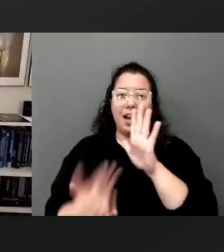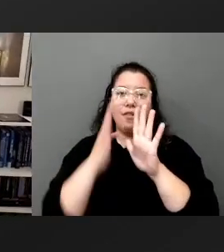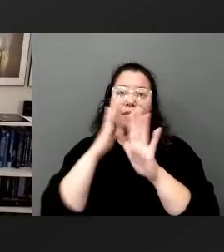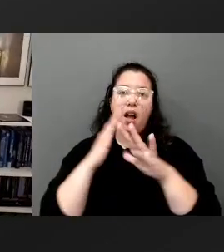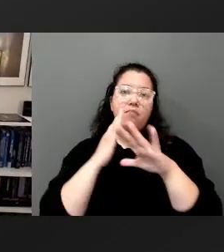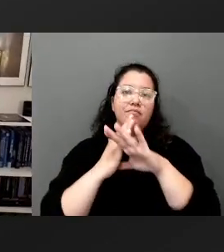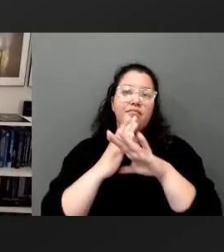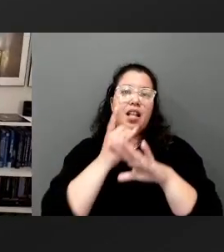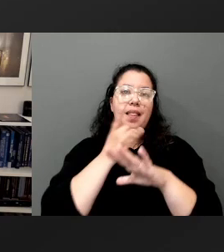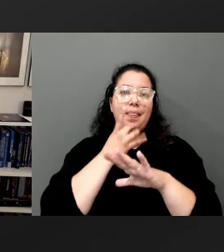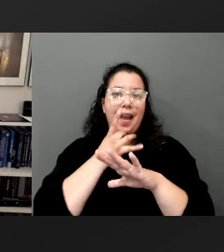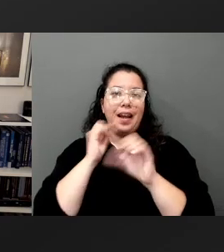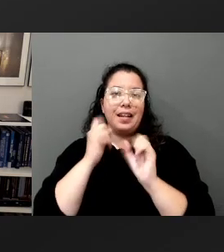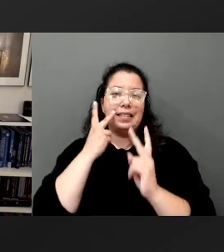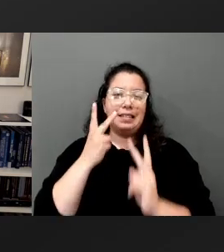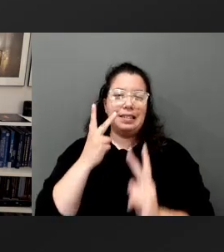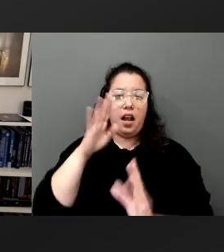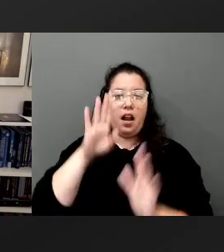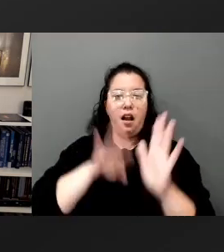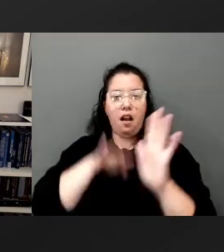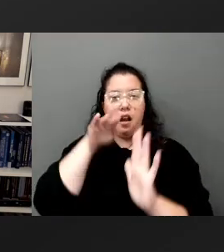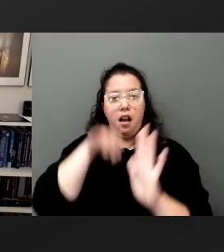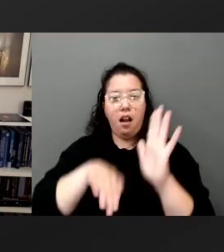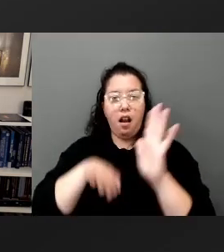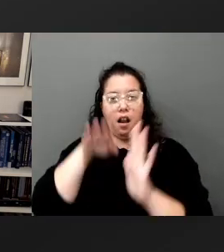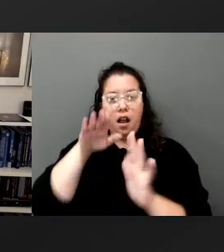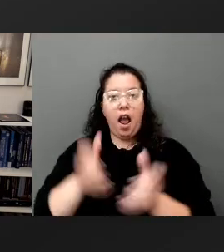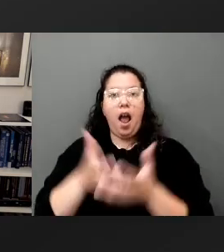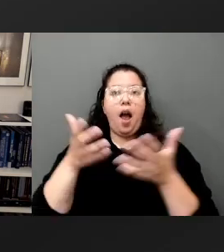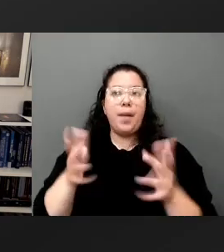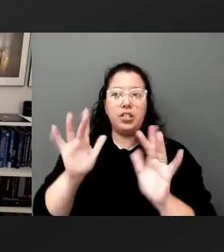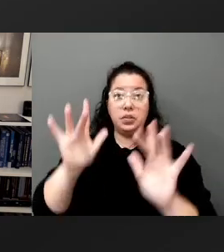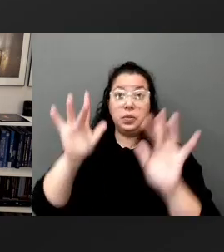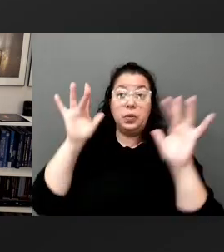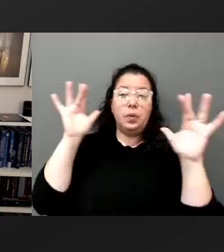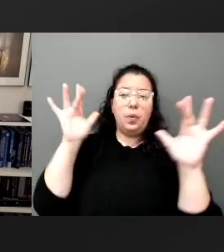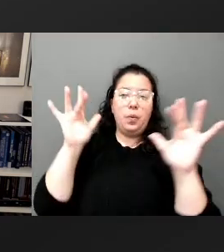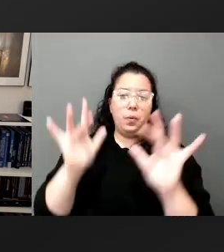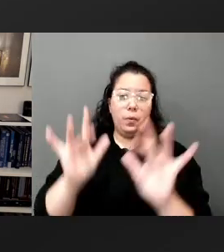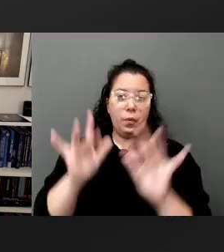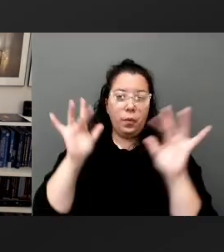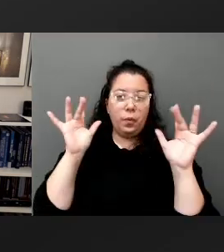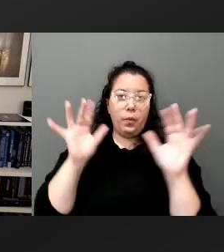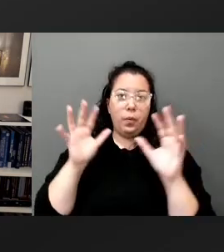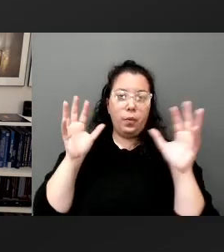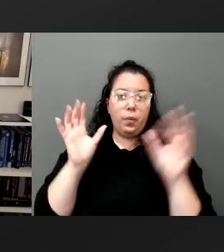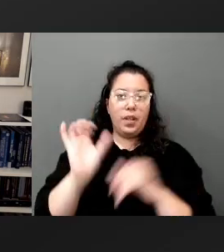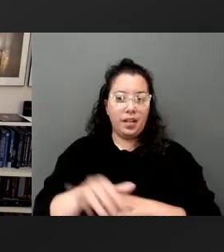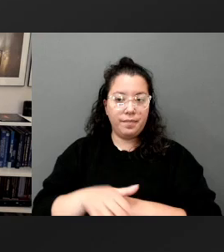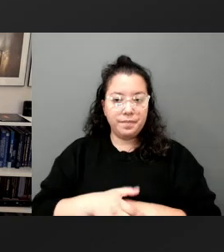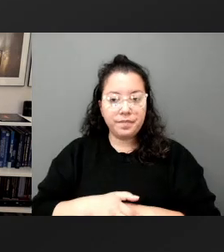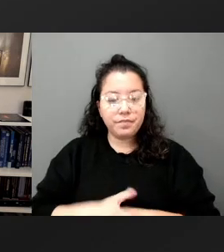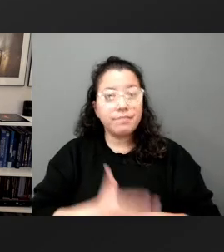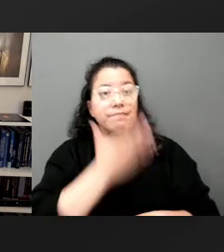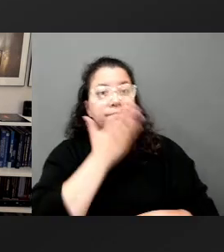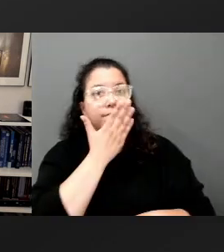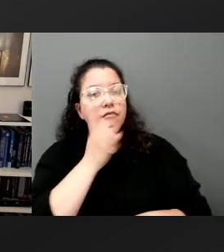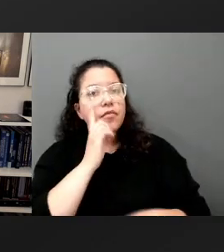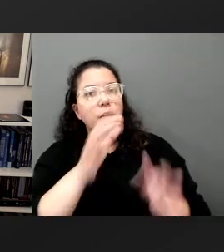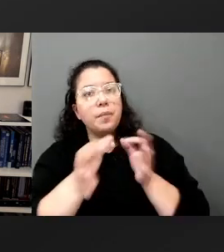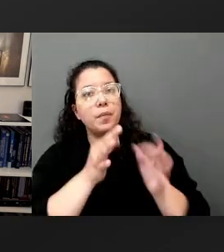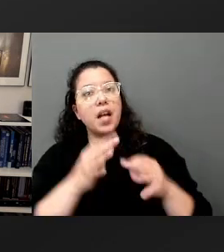for the audience, that the Webb Space Telescope here can break up the light to see